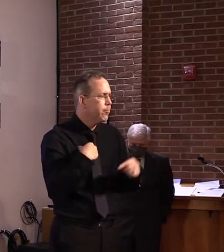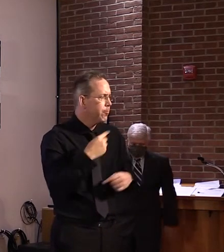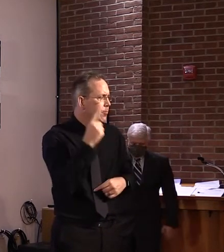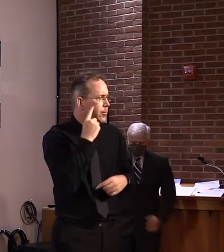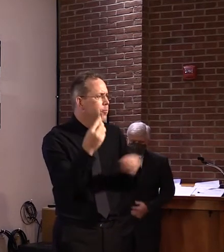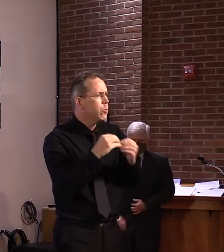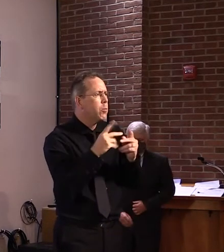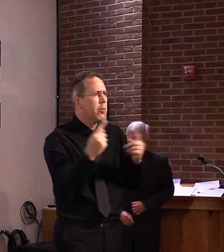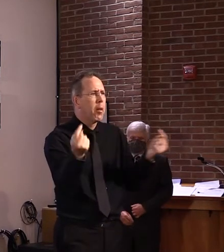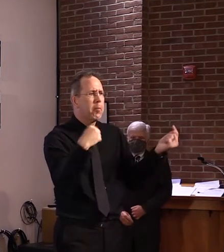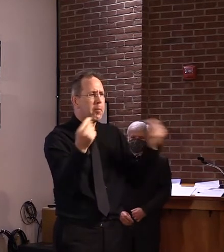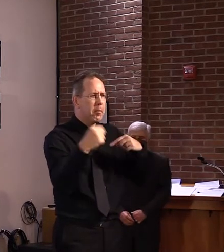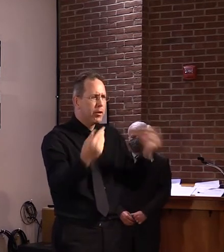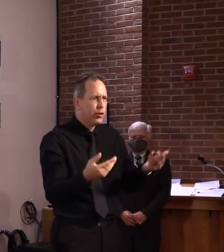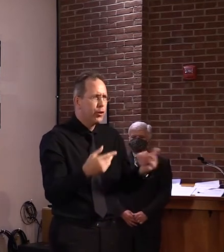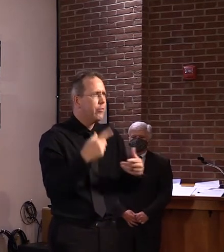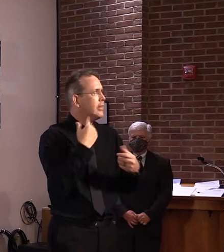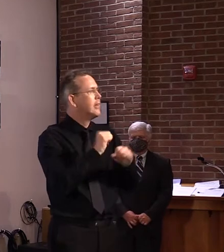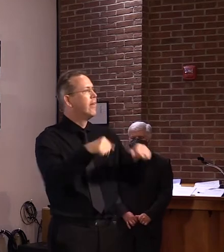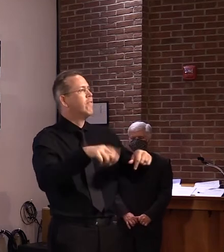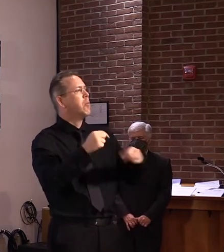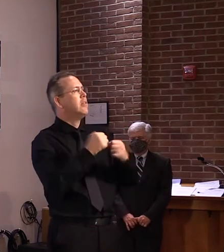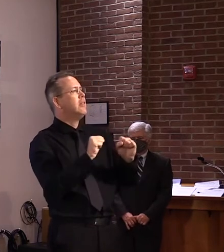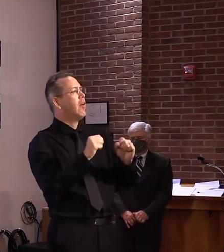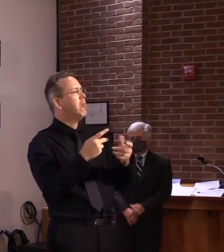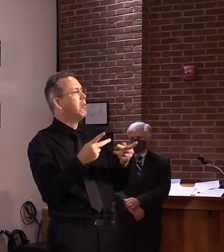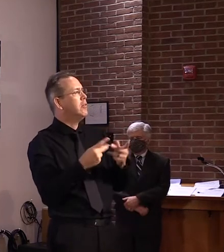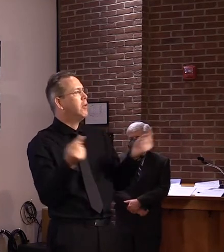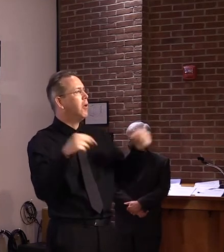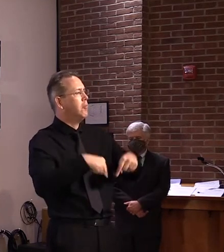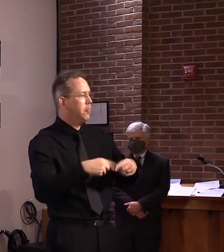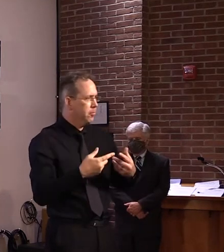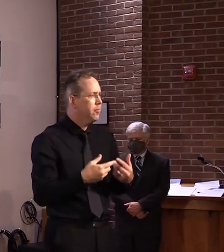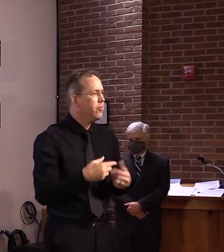But our team is also preparing